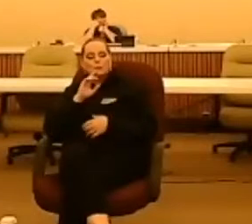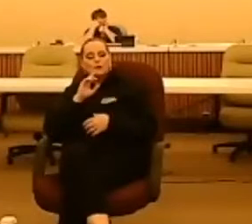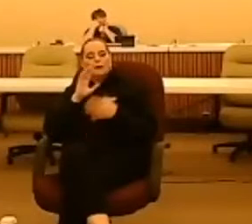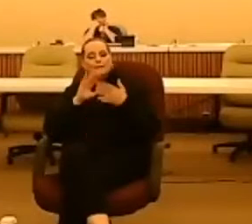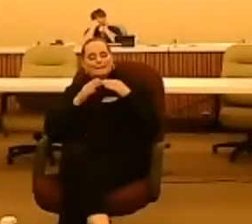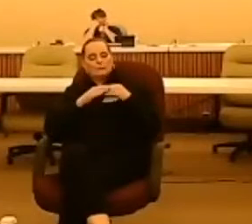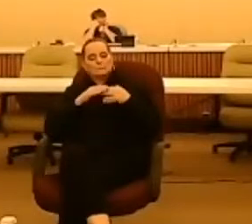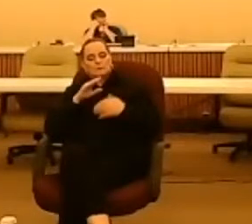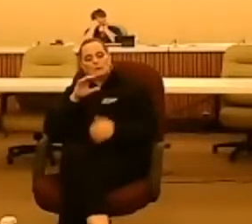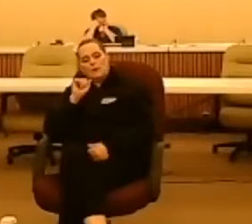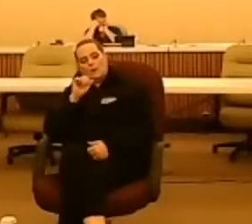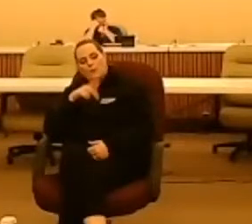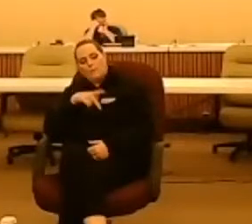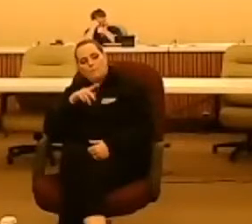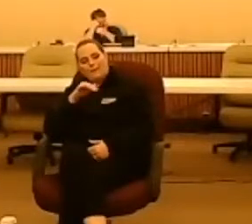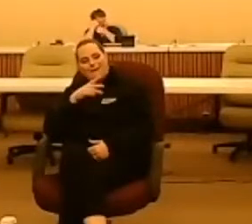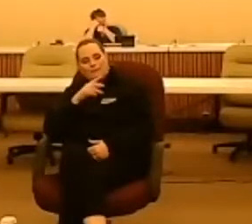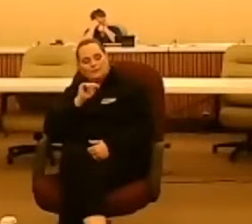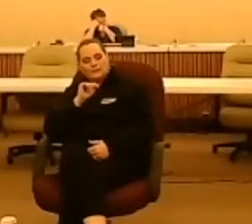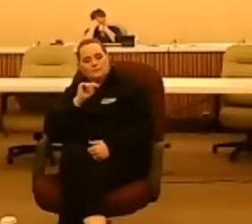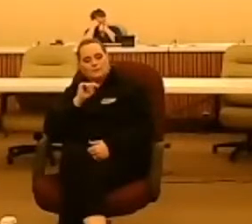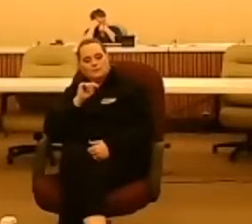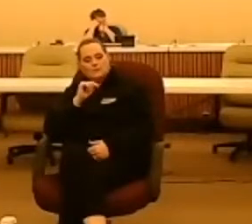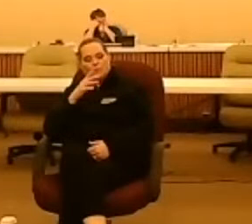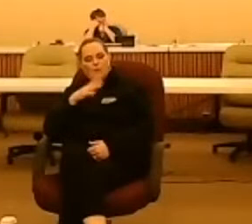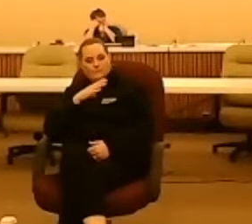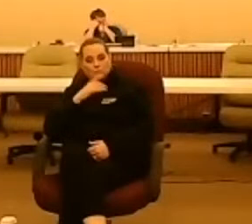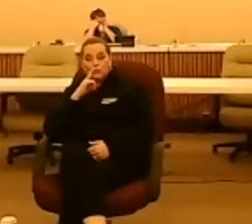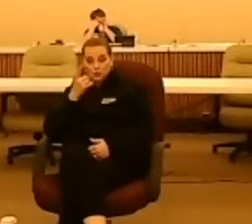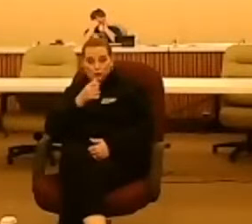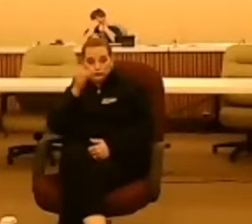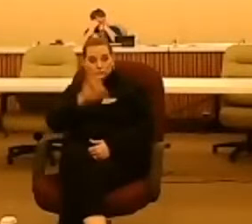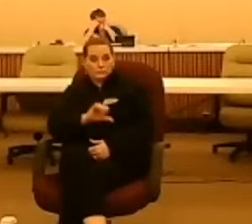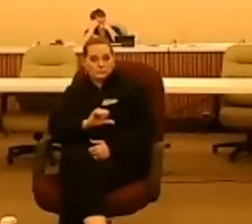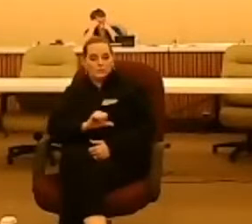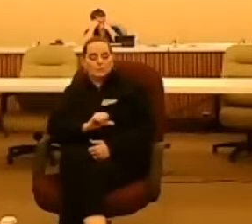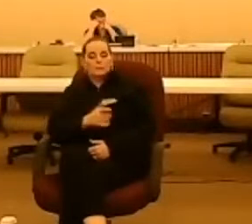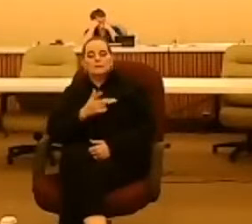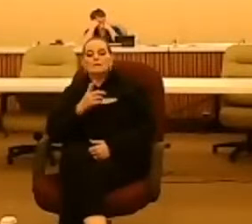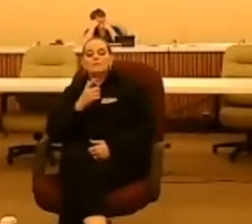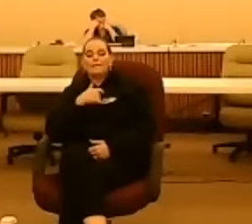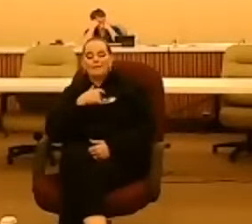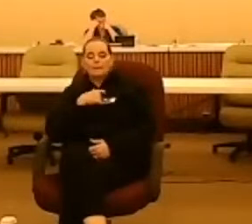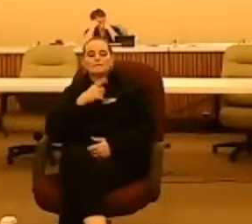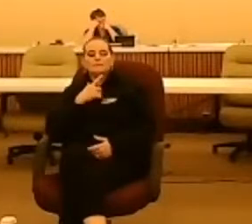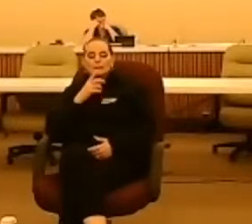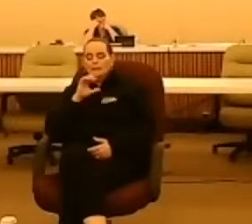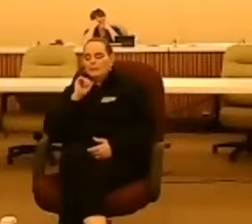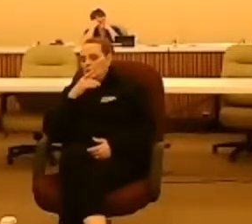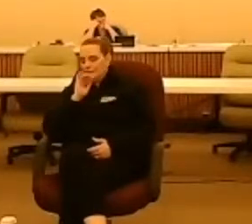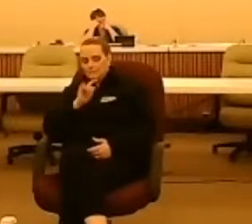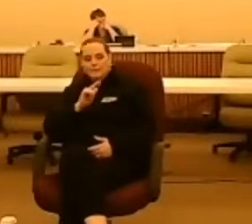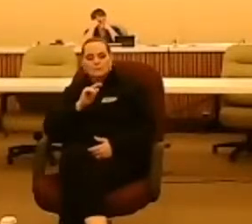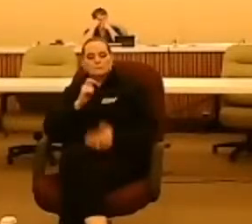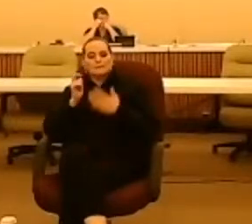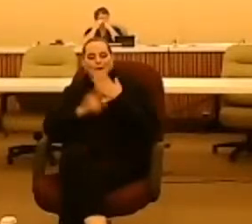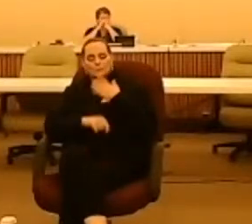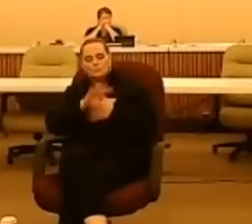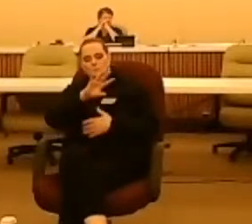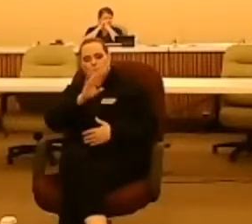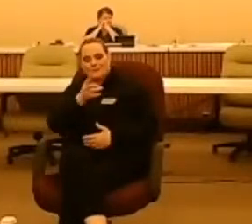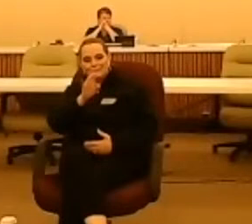the supervisor in this case. If you denied it, that could be appealed via an Article 78 to court. Then a judge would get to